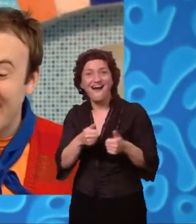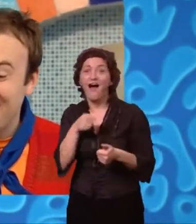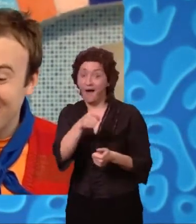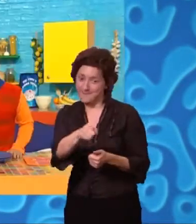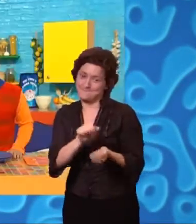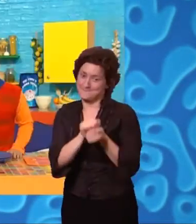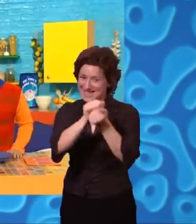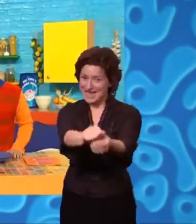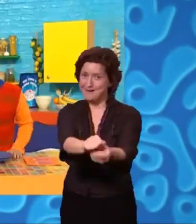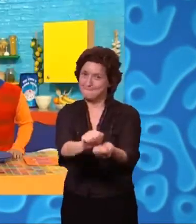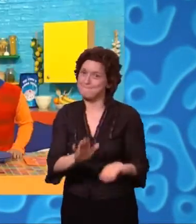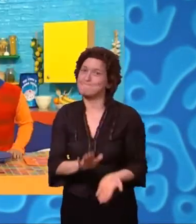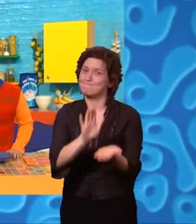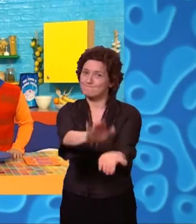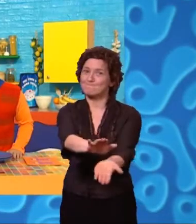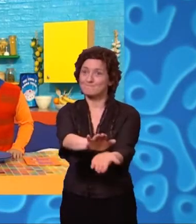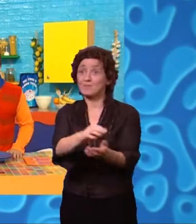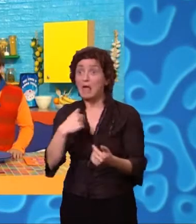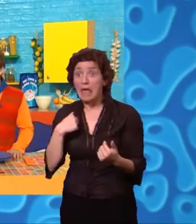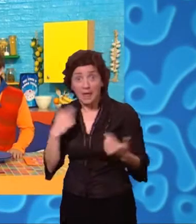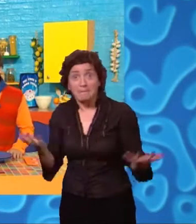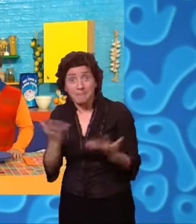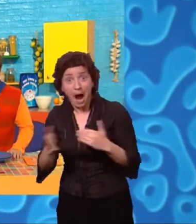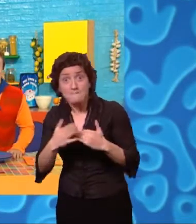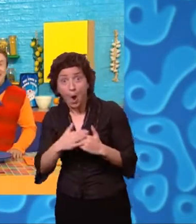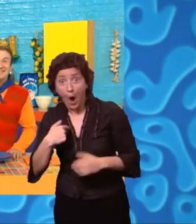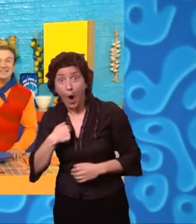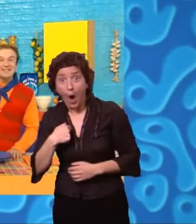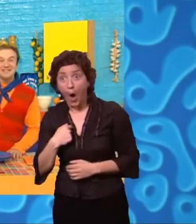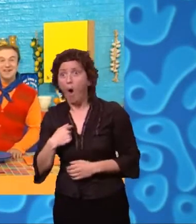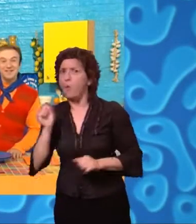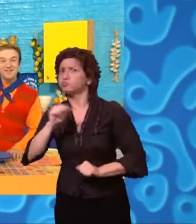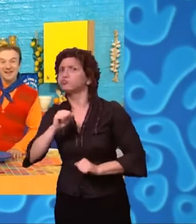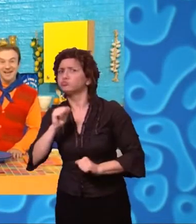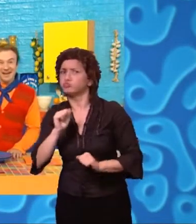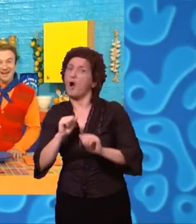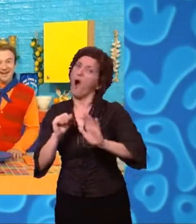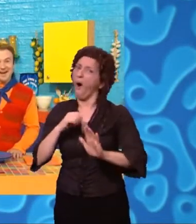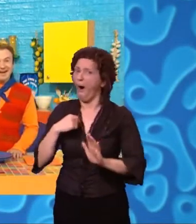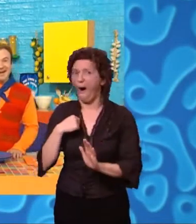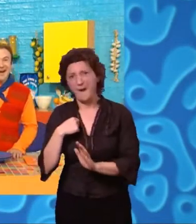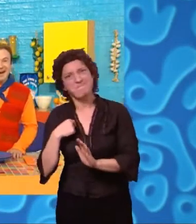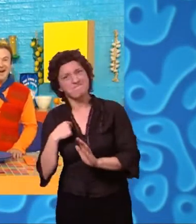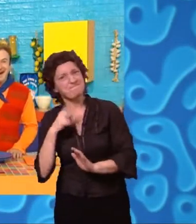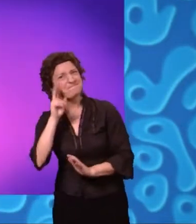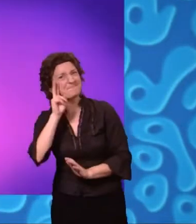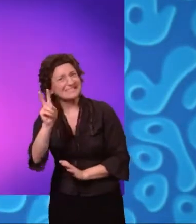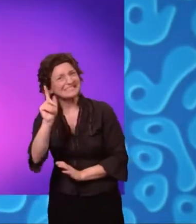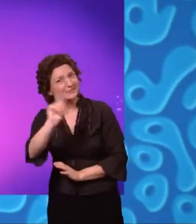cards now. Can we play again? Oh, yes. See you soon. See you soon.